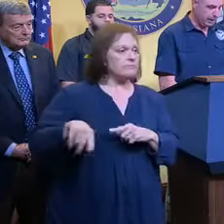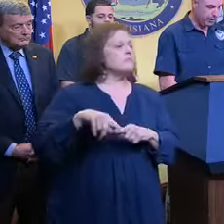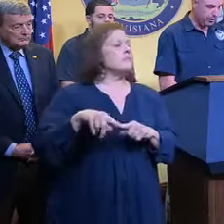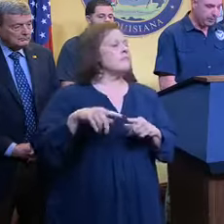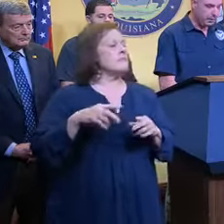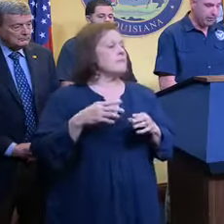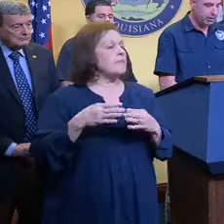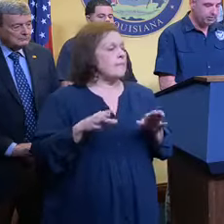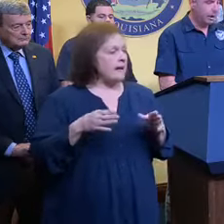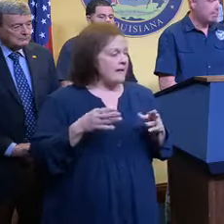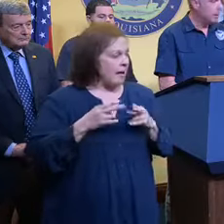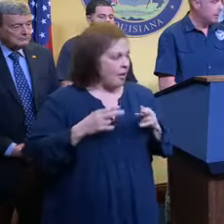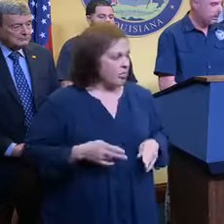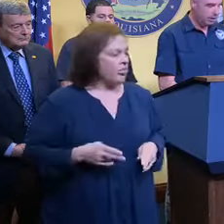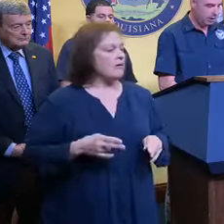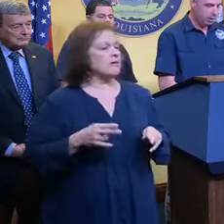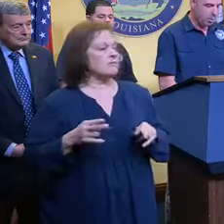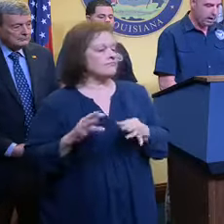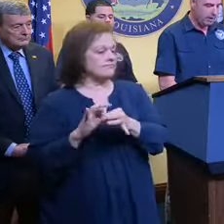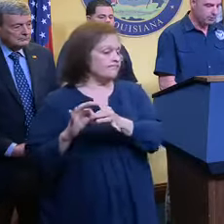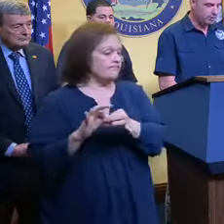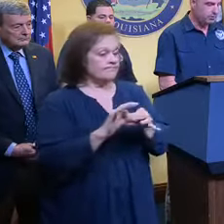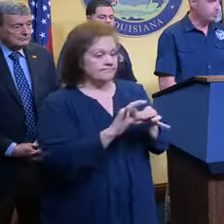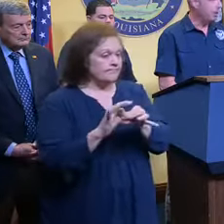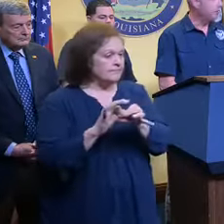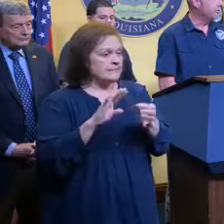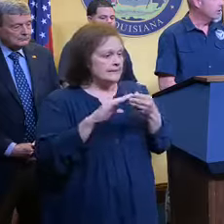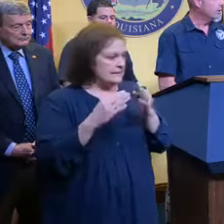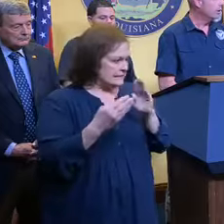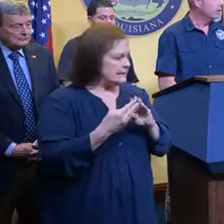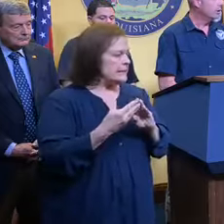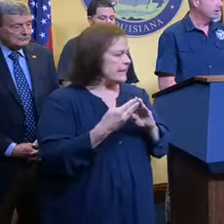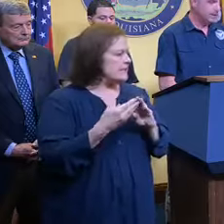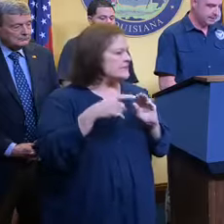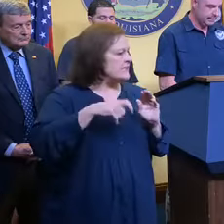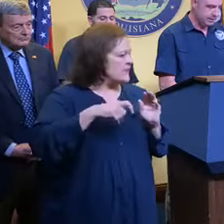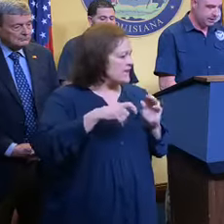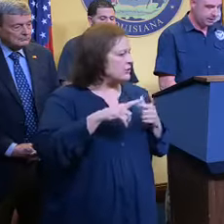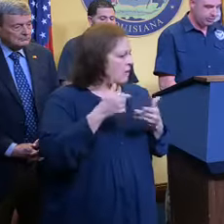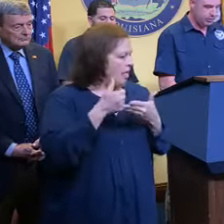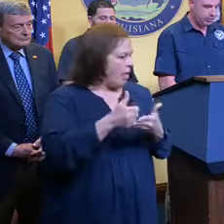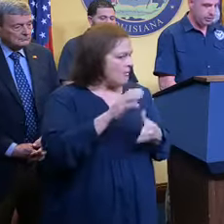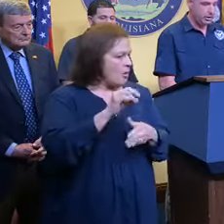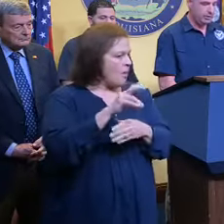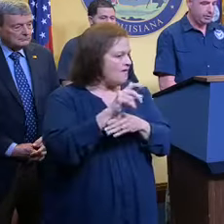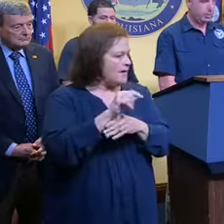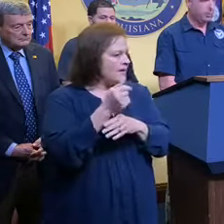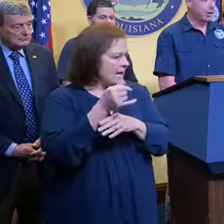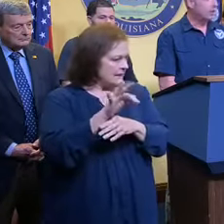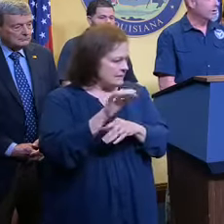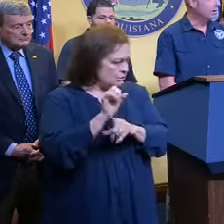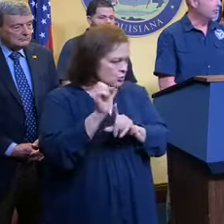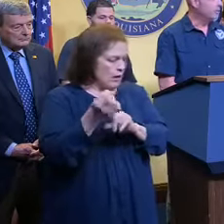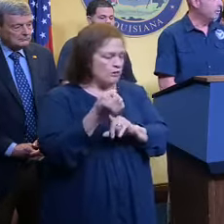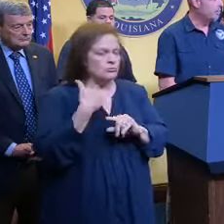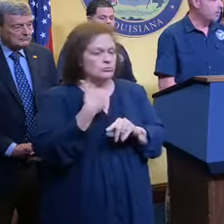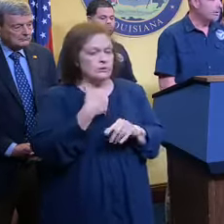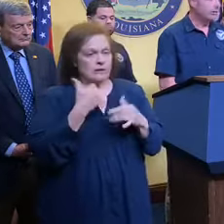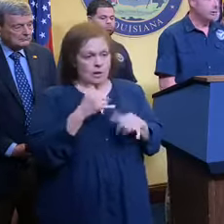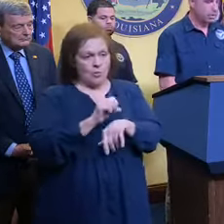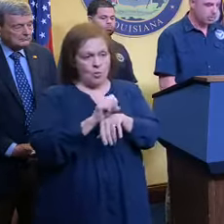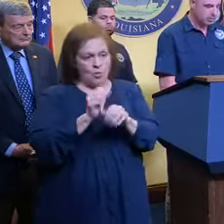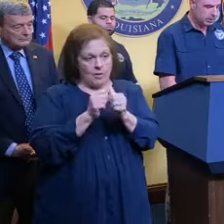public health liaisons primarily are coordinating the city's response to the ongoing COVID-19 situation. We're working closely with